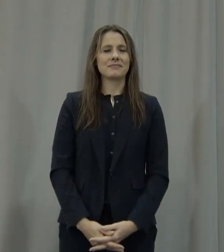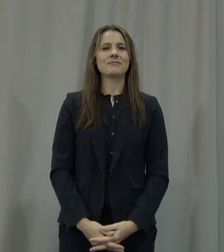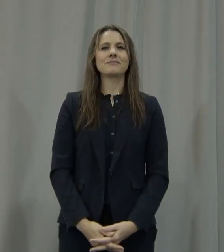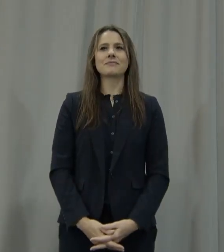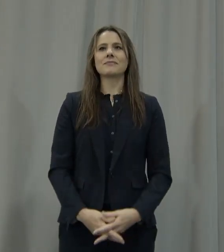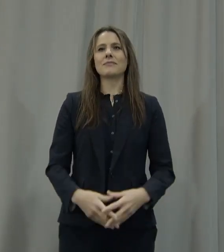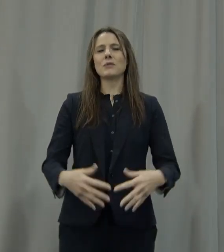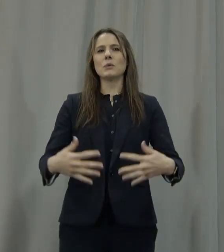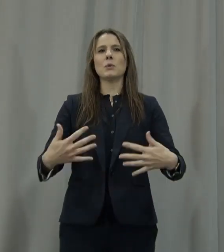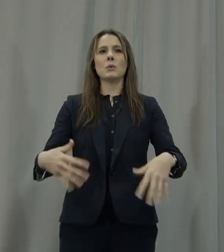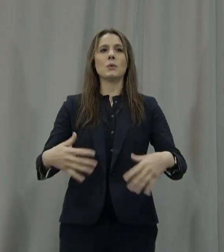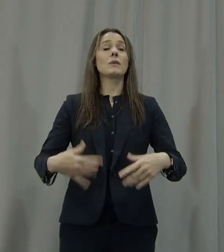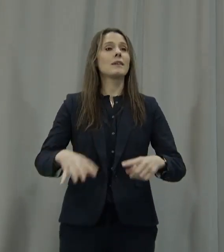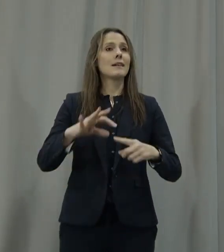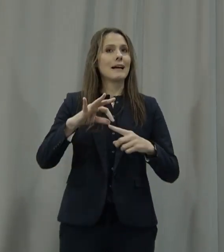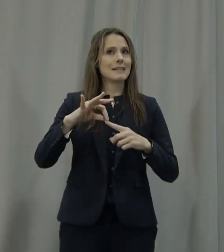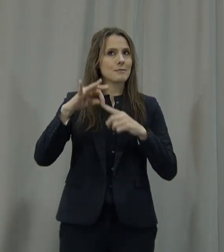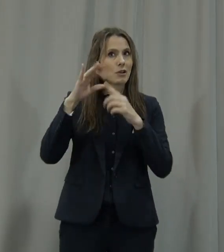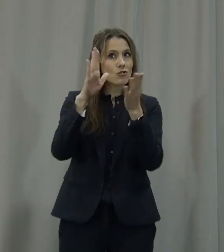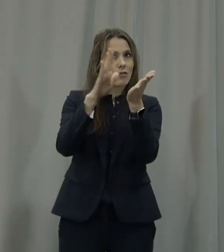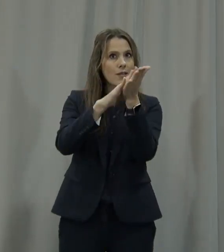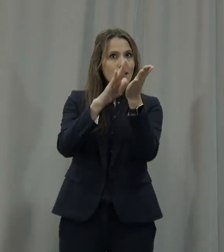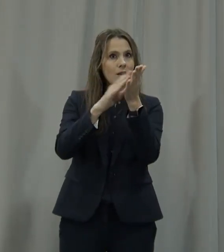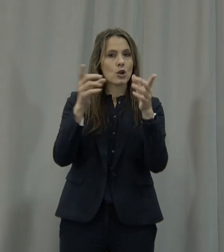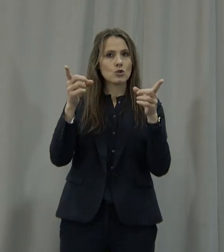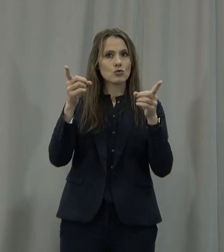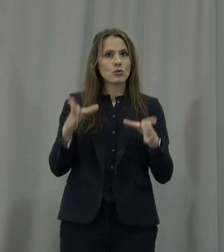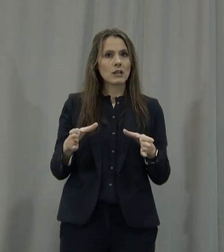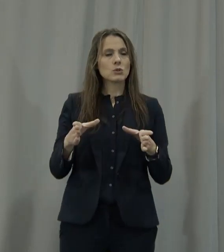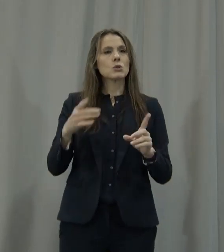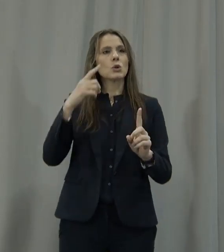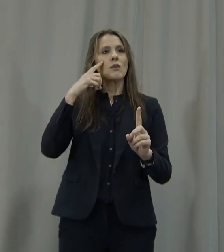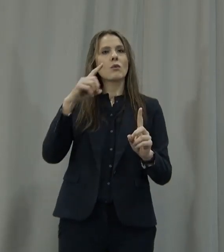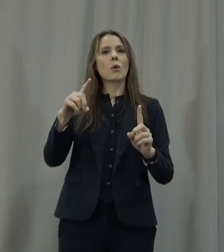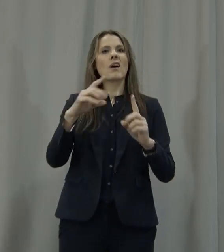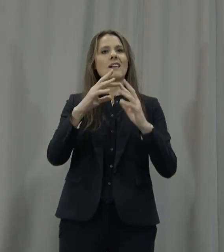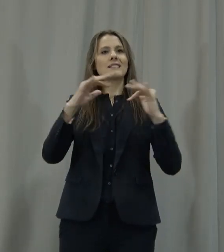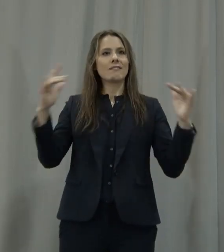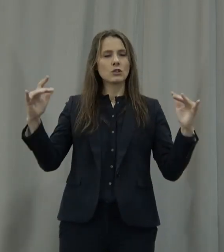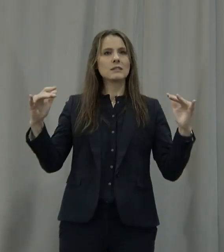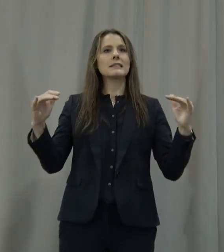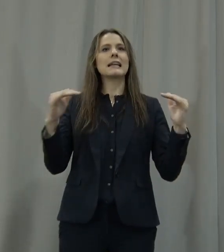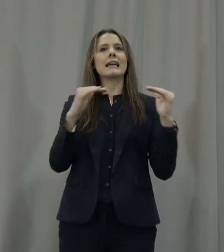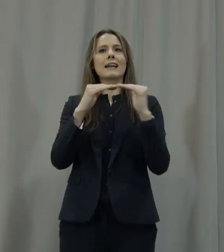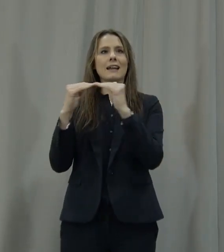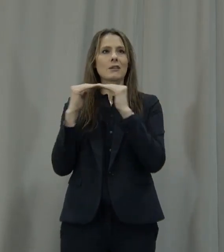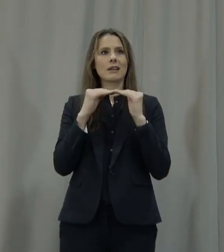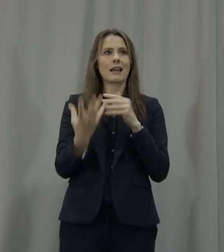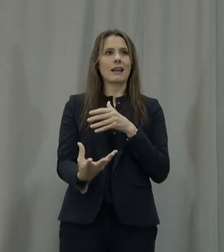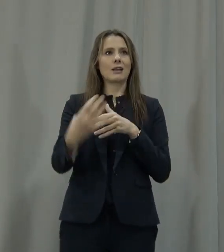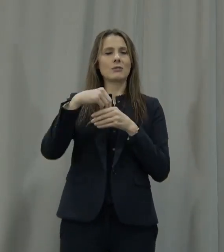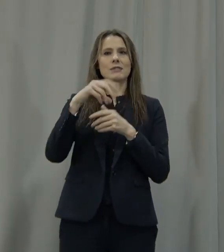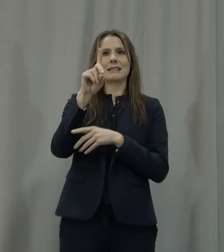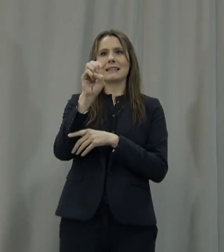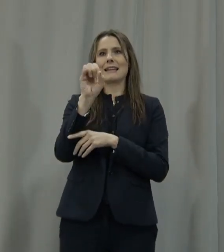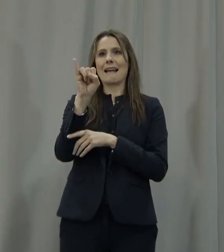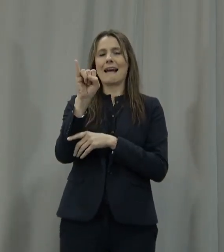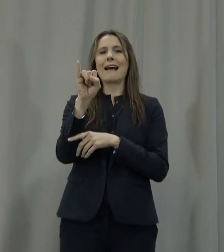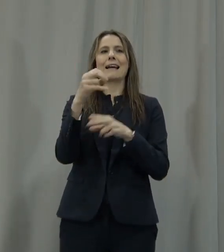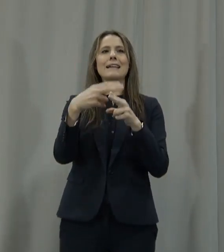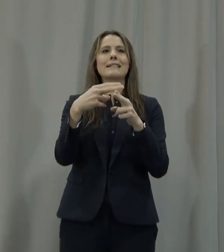A very special shout out to our Director of Diversity, Equity, and Inclusion,